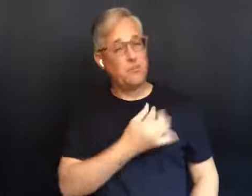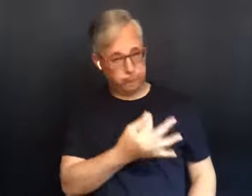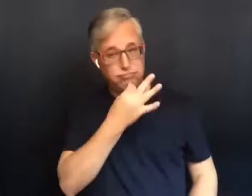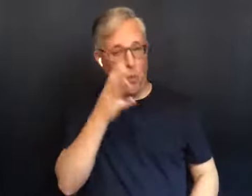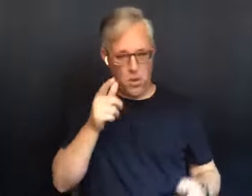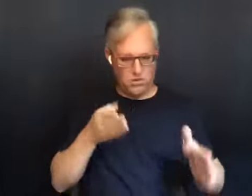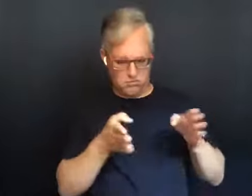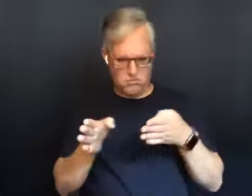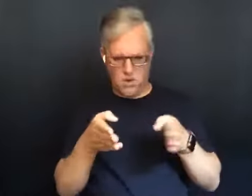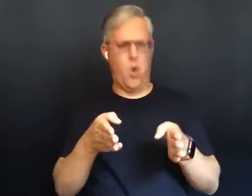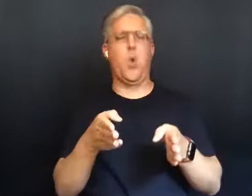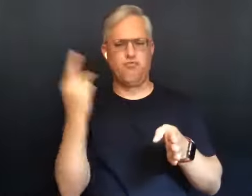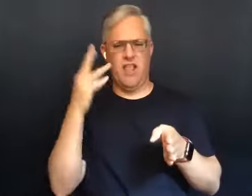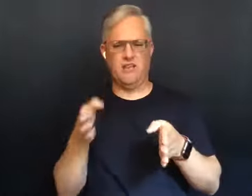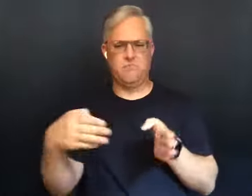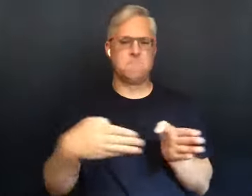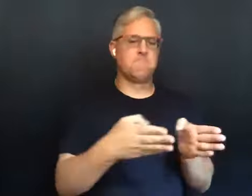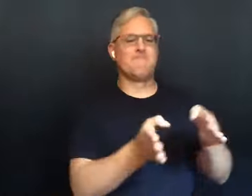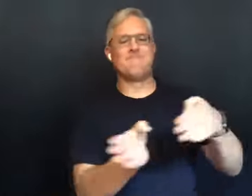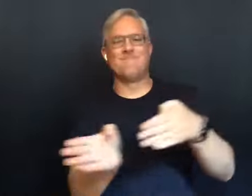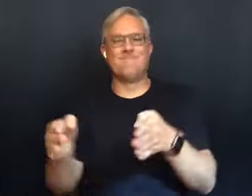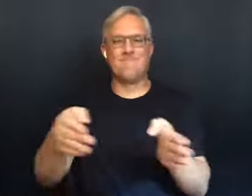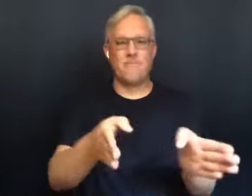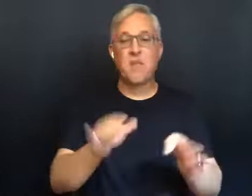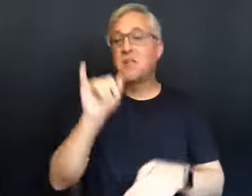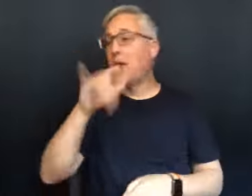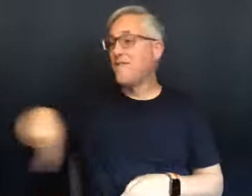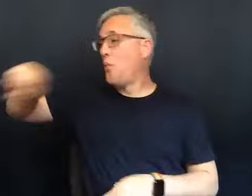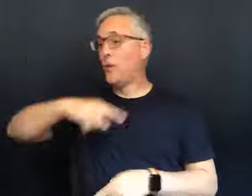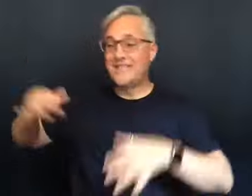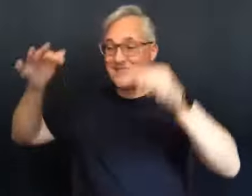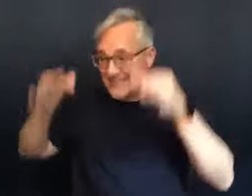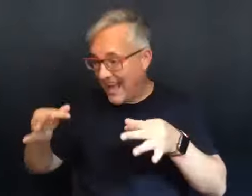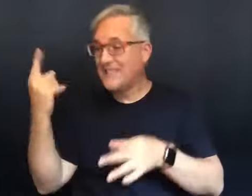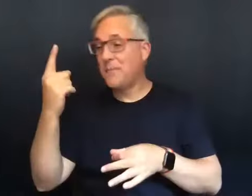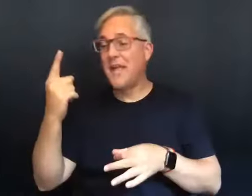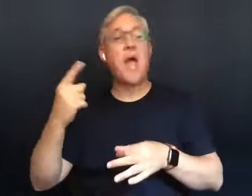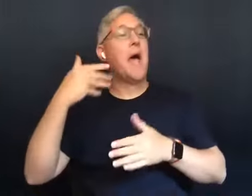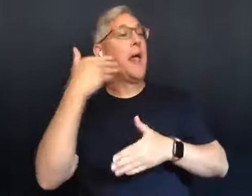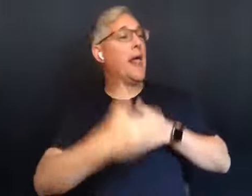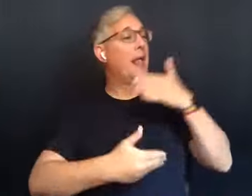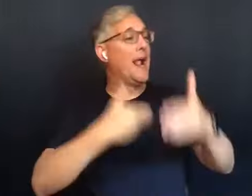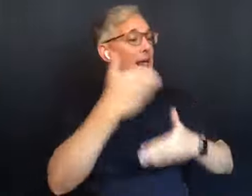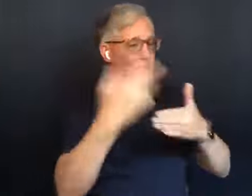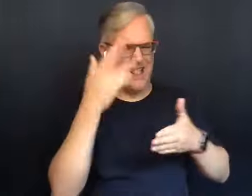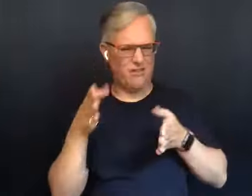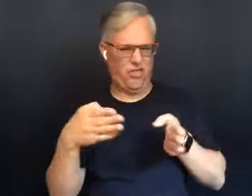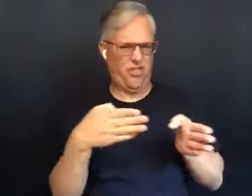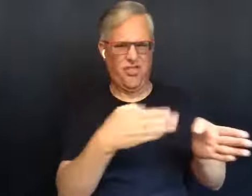help? If down the road, I mean, we're pretty self-correcting. If down the road we decide that a different decision is